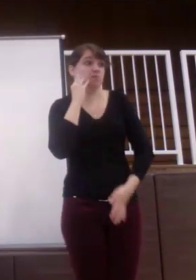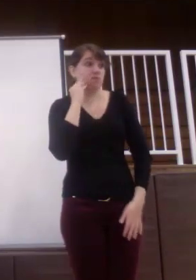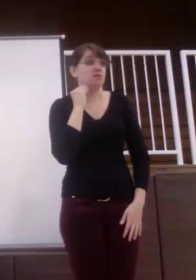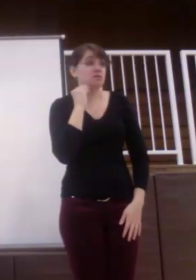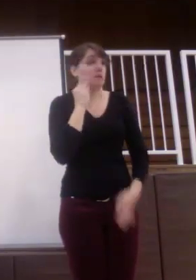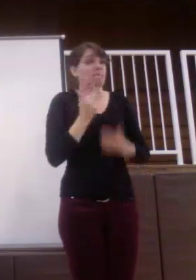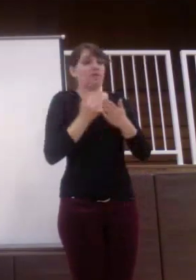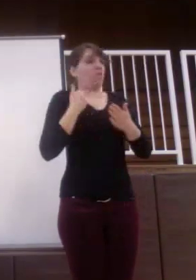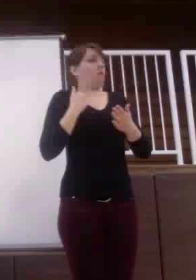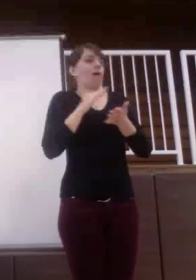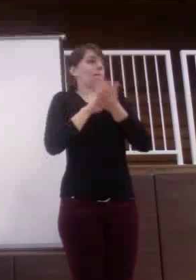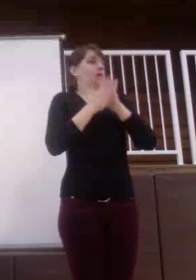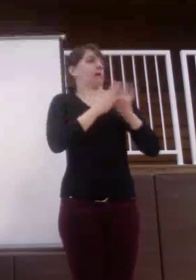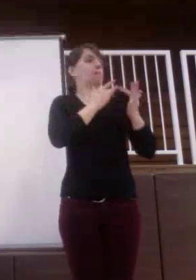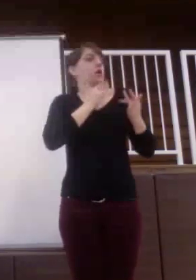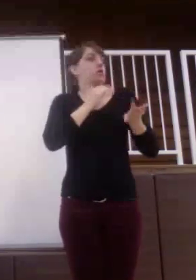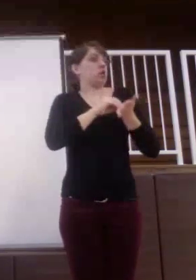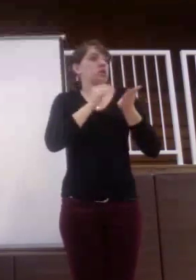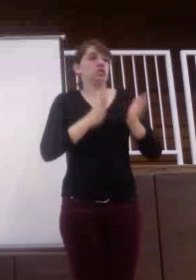before I became a cardiologist.